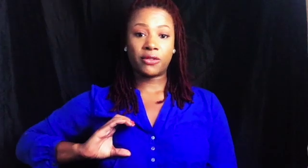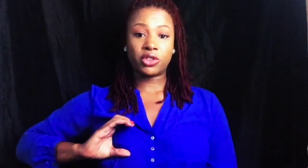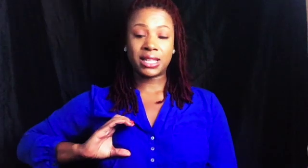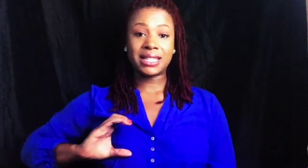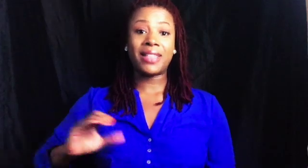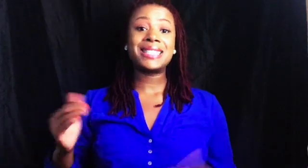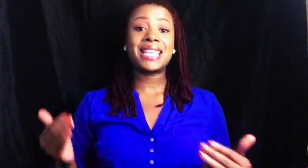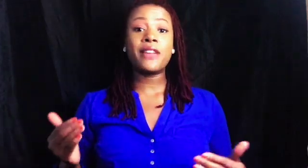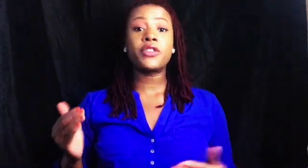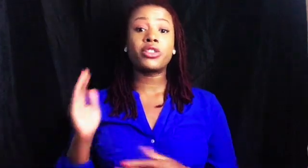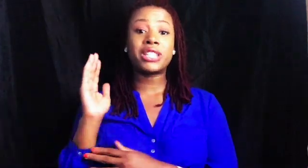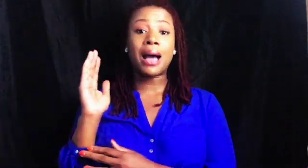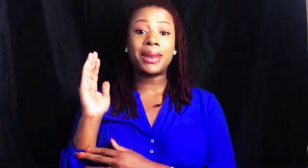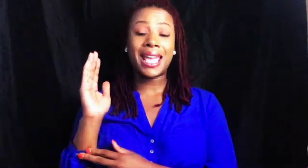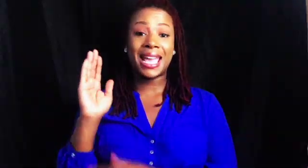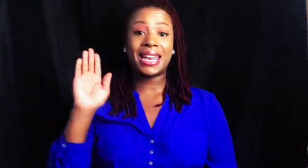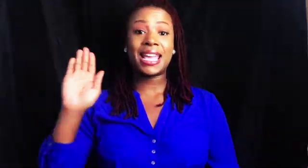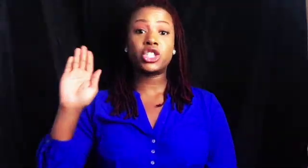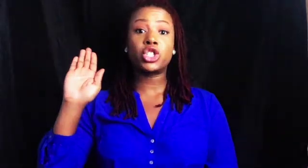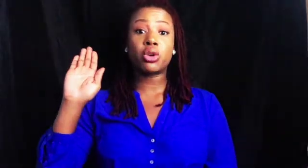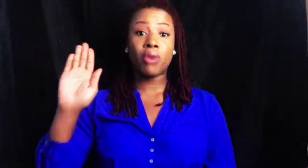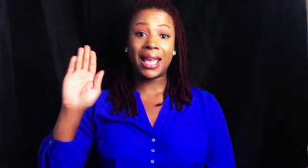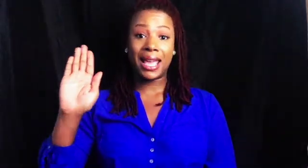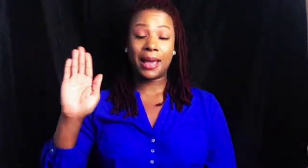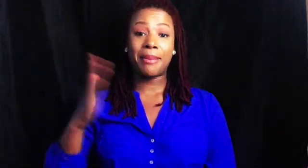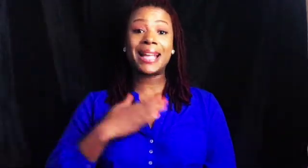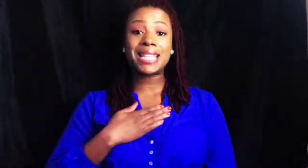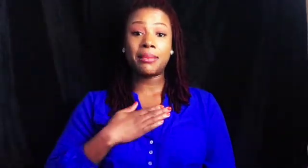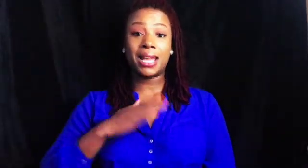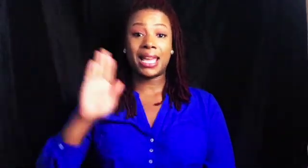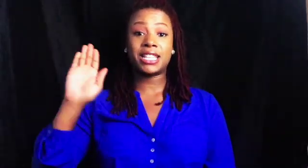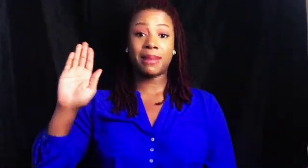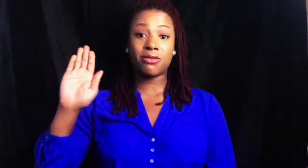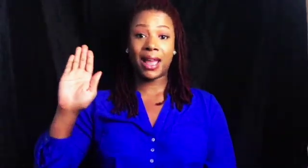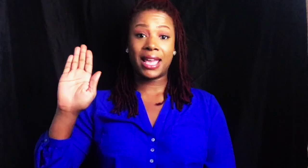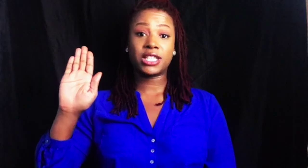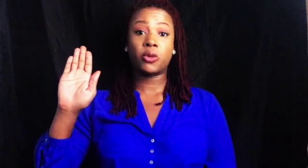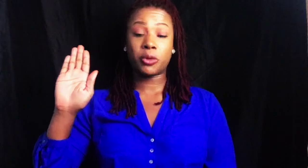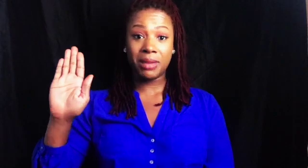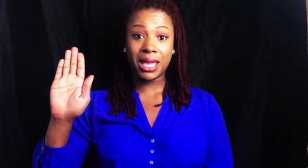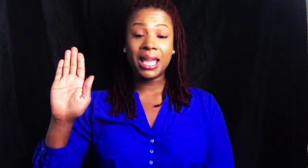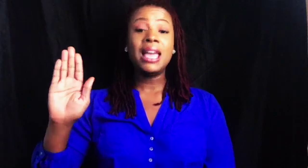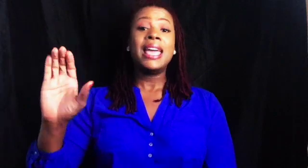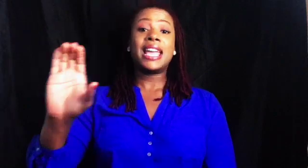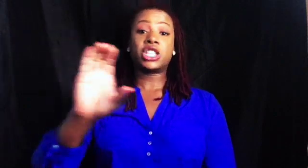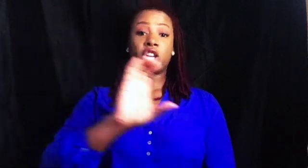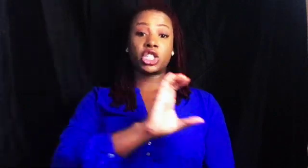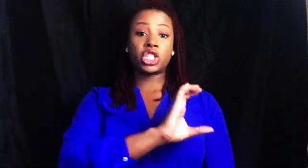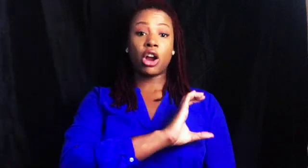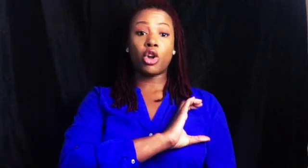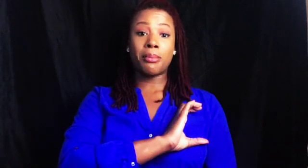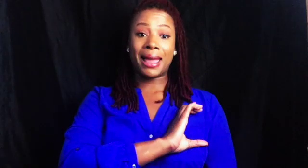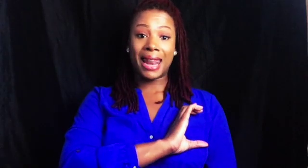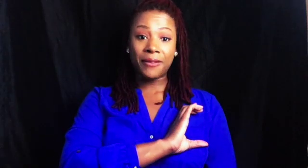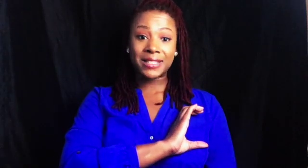chest. Now, that's if your dominant hand is your right hand. My dominant hand is my right hand. So for me, it's going to start on my left side,